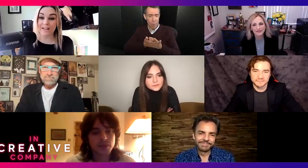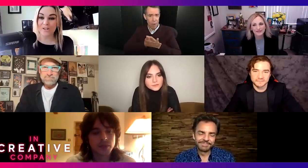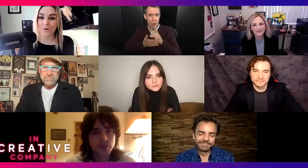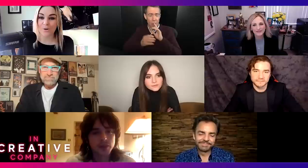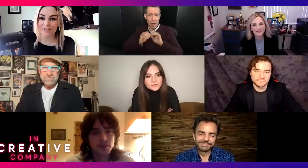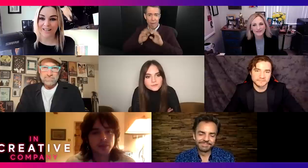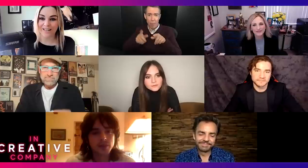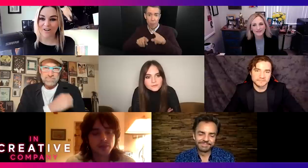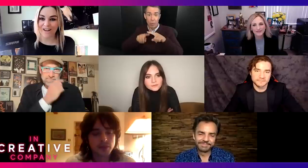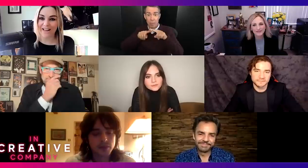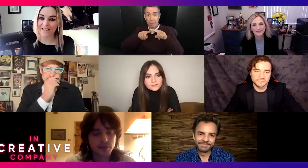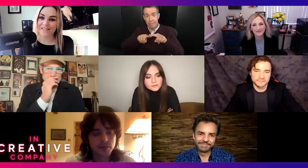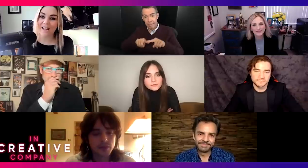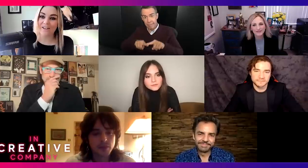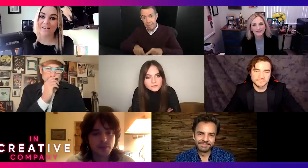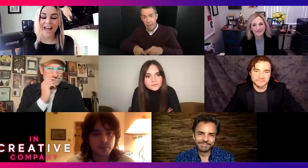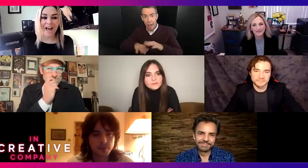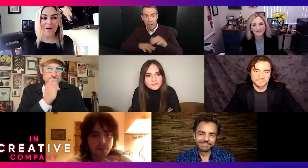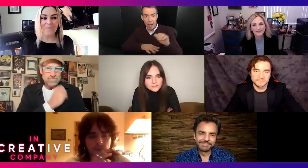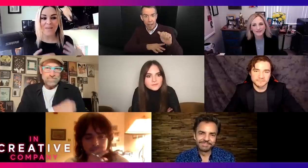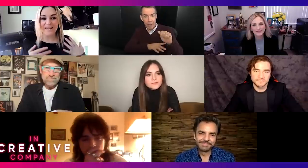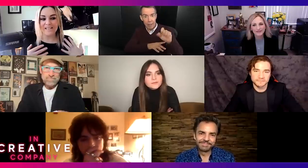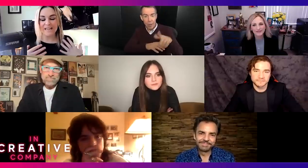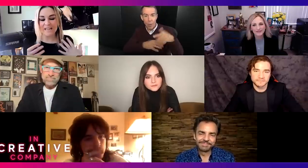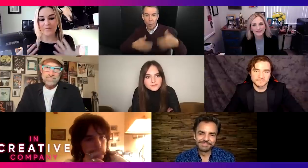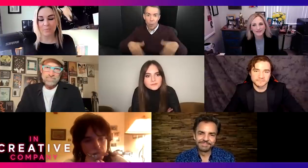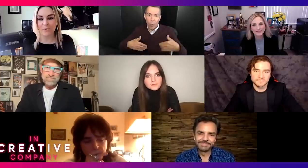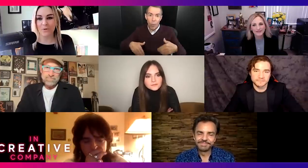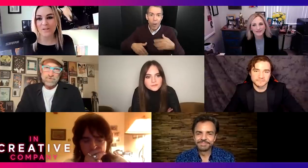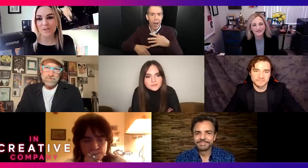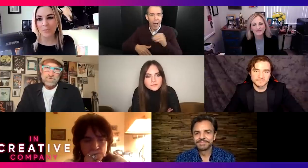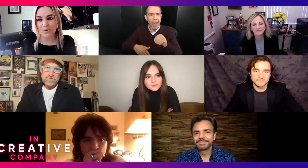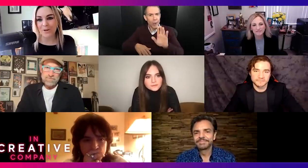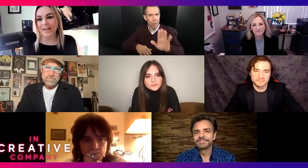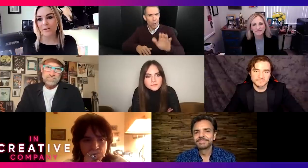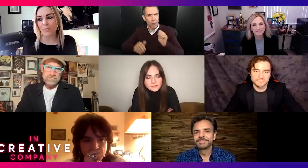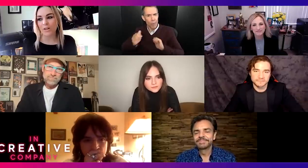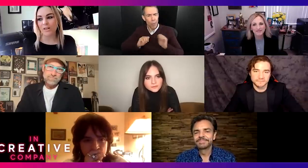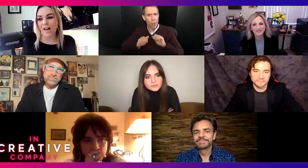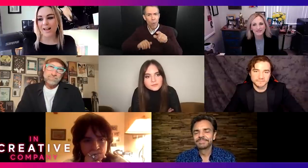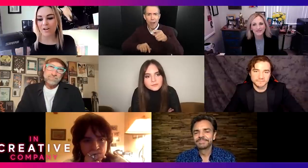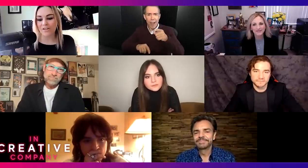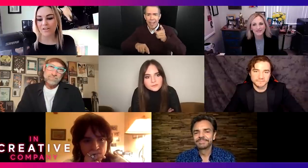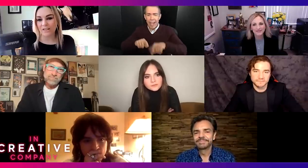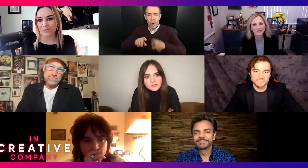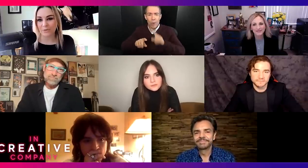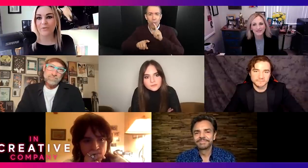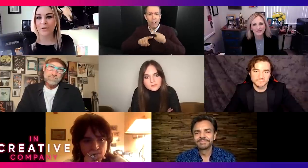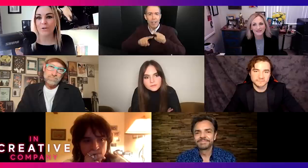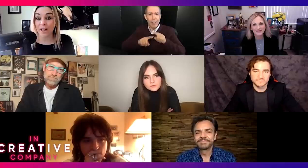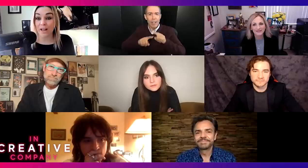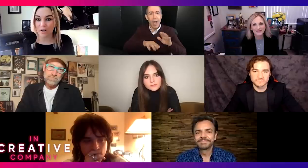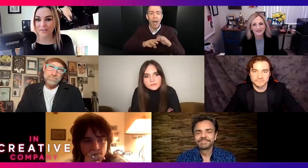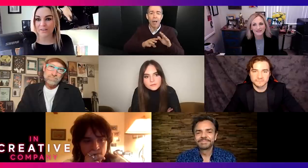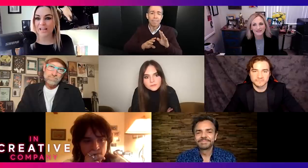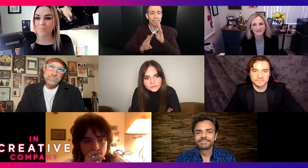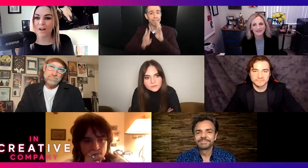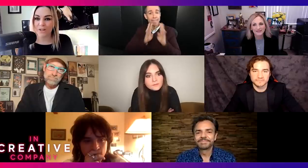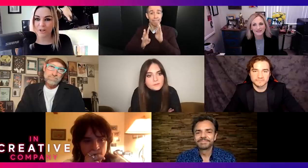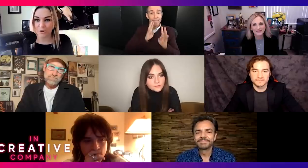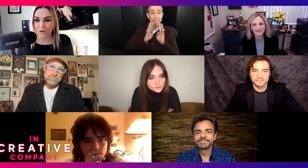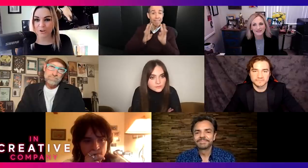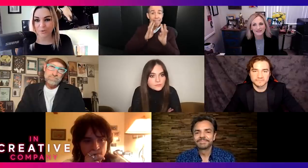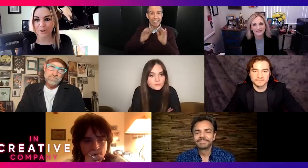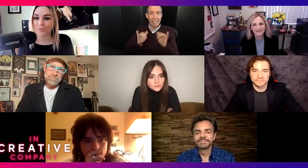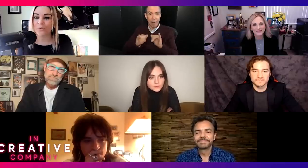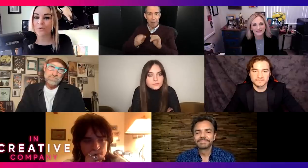obviously you're relying so heavily on ASL, and in giving a performance where you can't rely on the delivery of your dialogue in the same